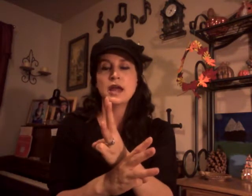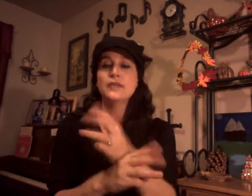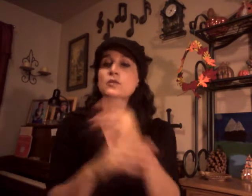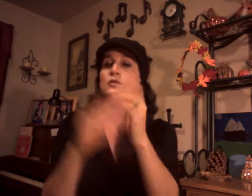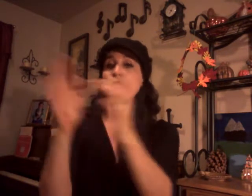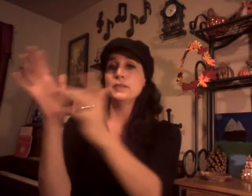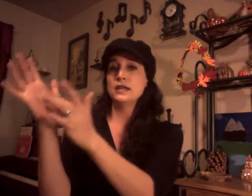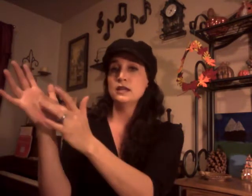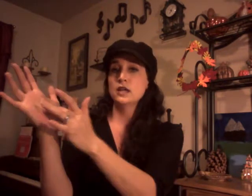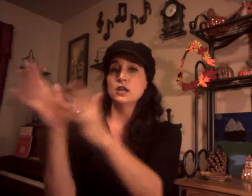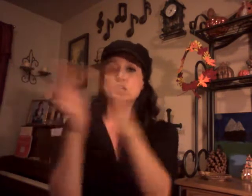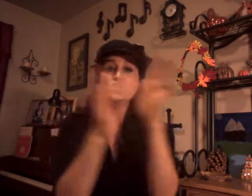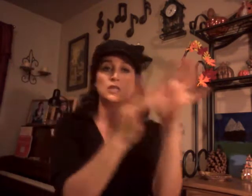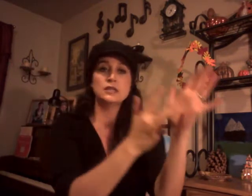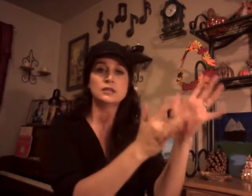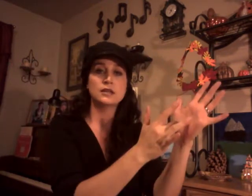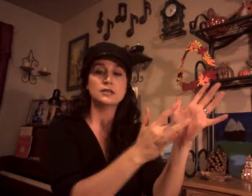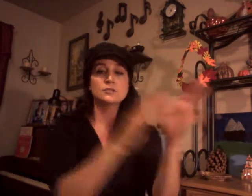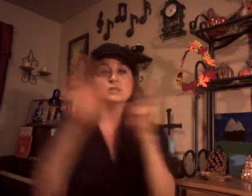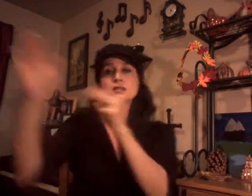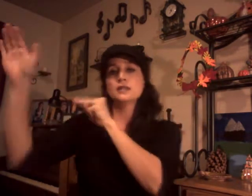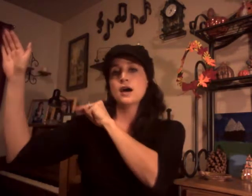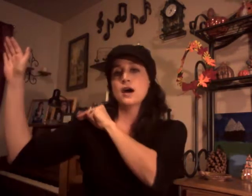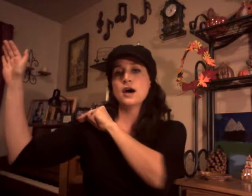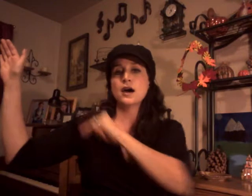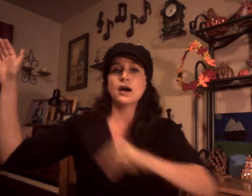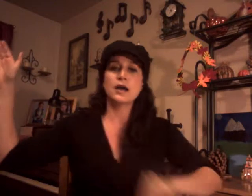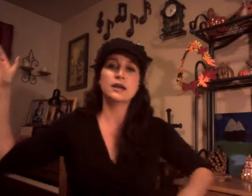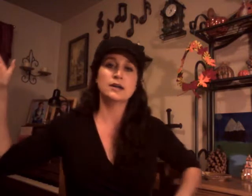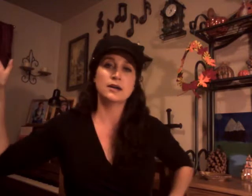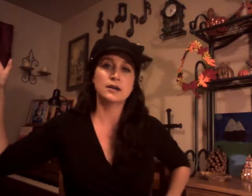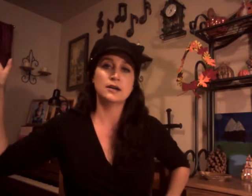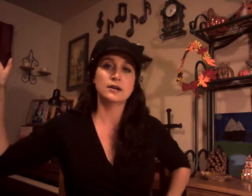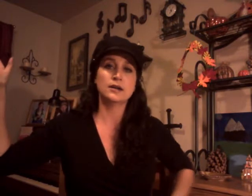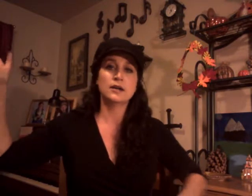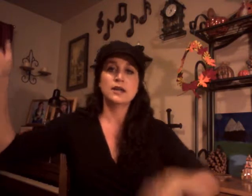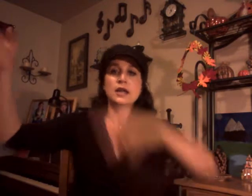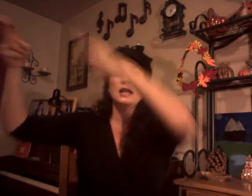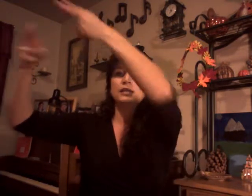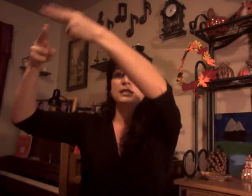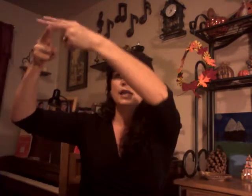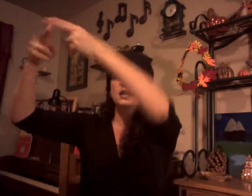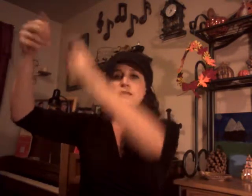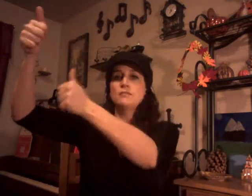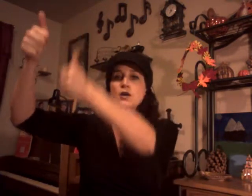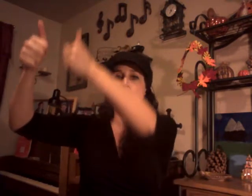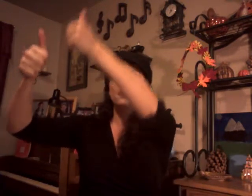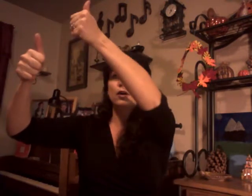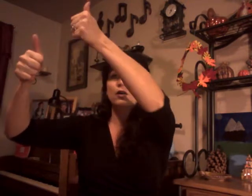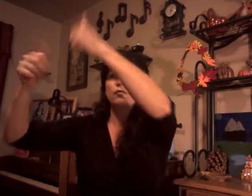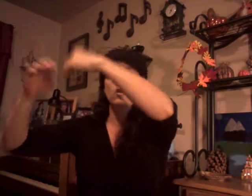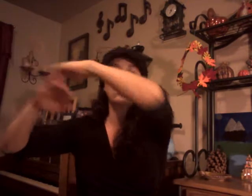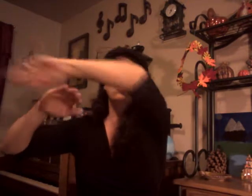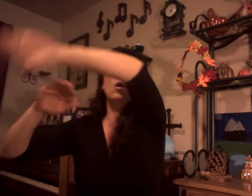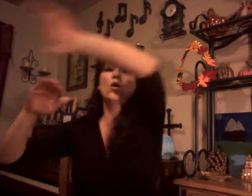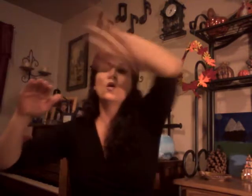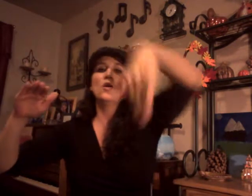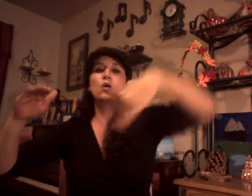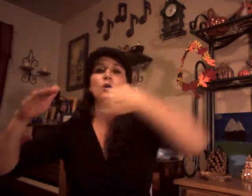then we repeat, Jesus Messiah, name above